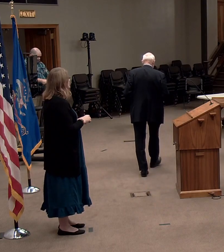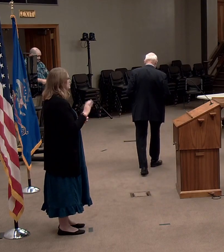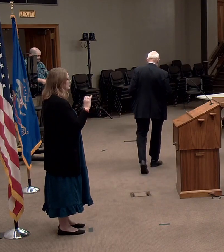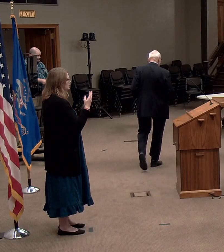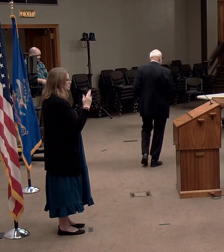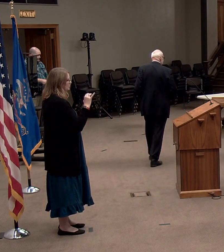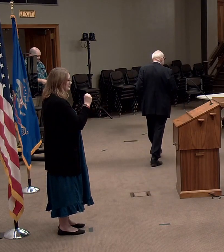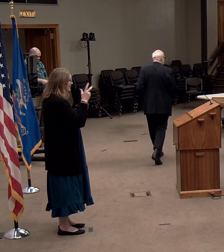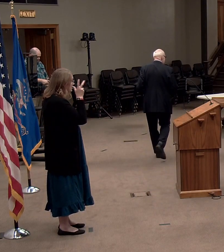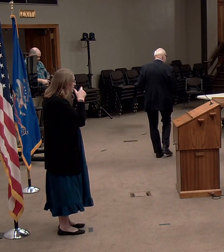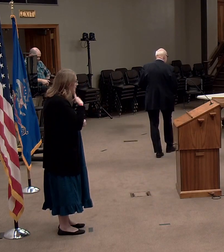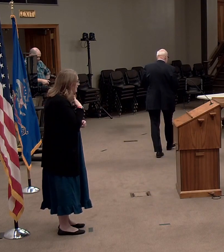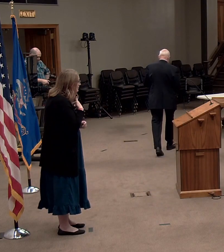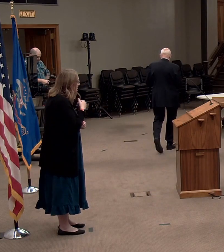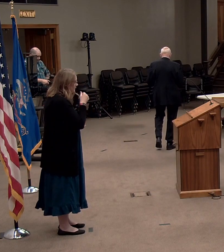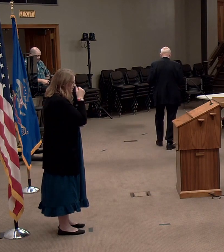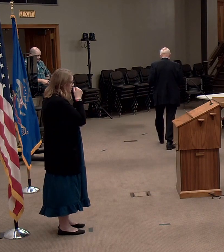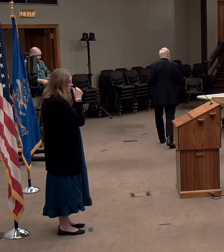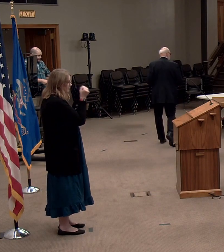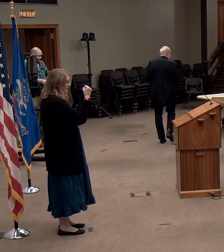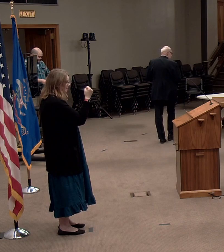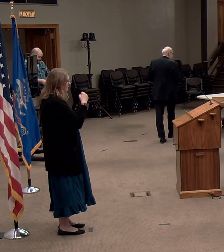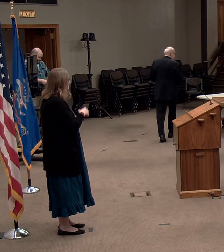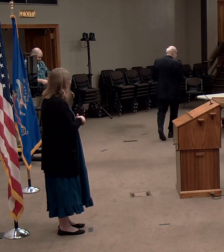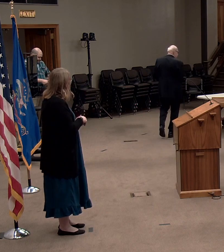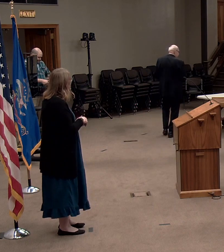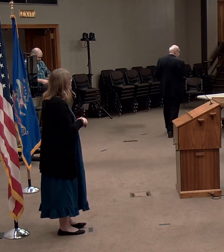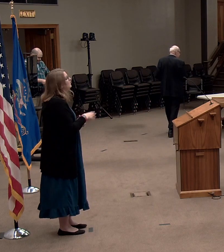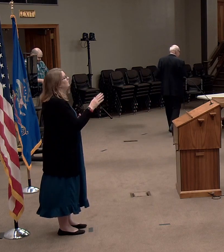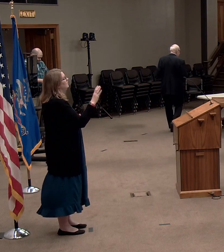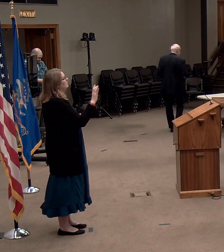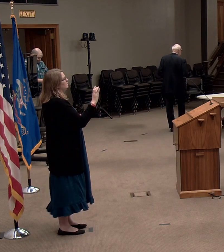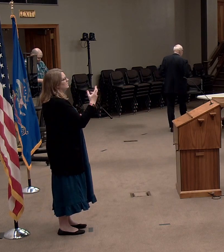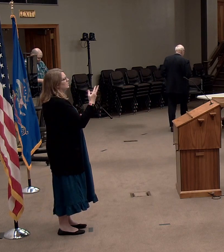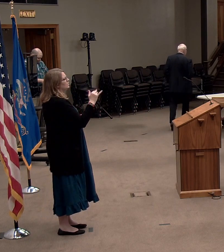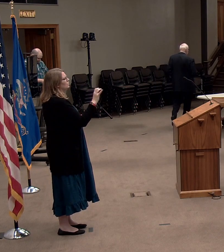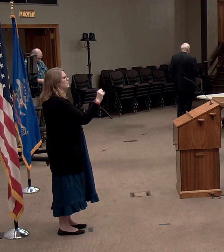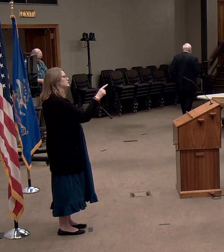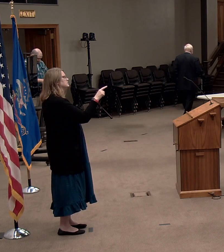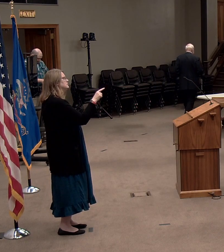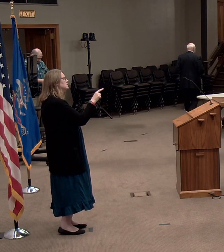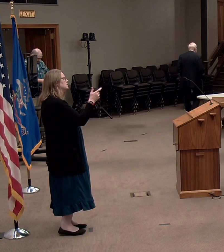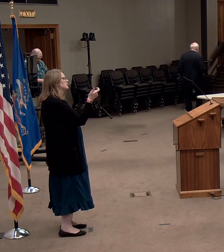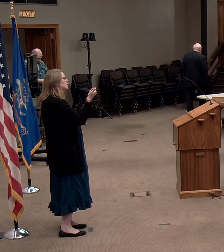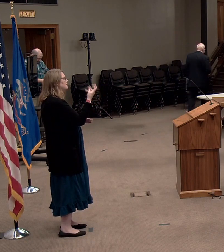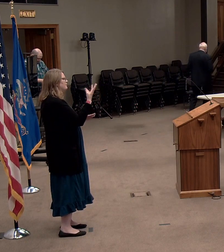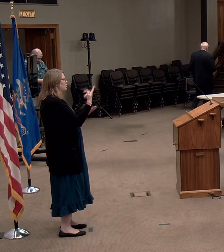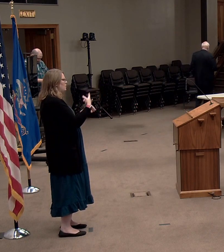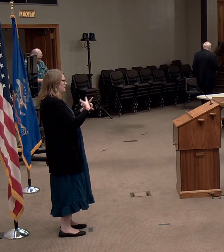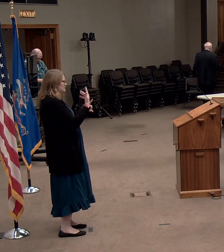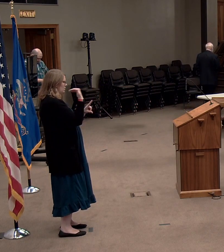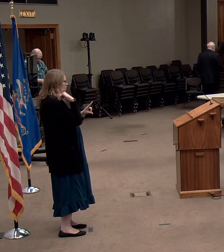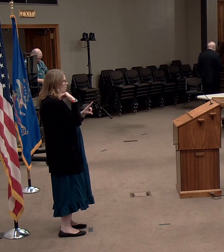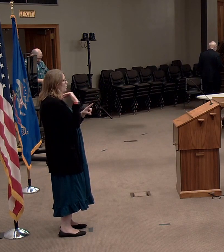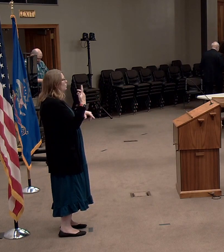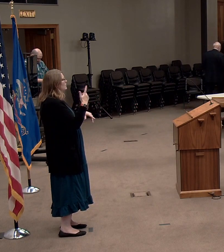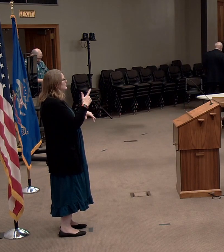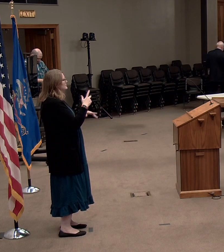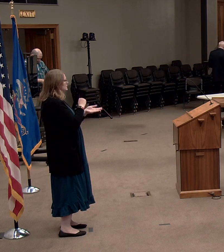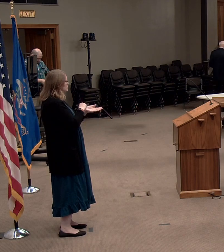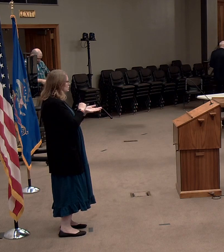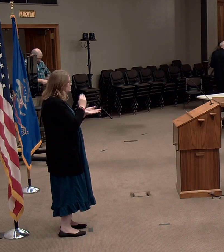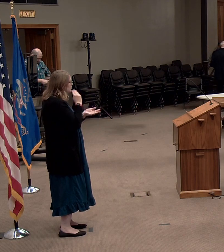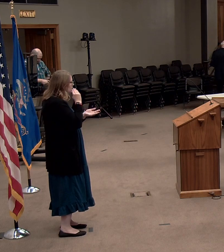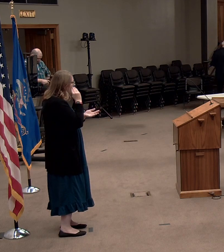Chris, can you hear me? Yes. Hey, Chris, a few months ago when long-term care facilities were